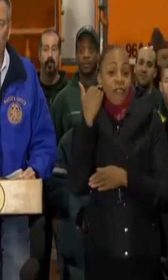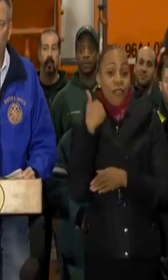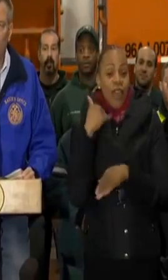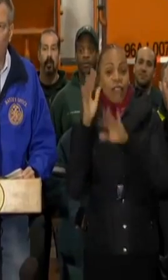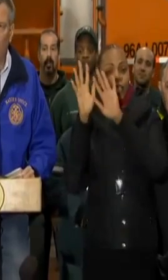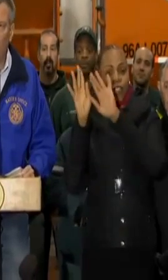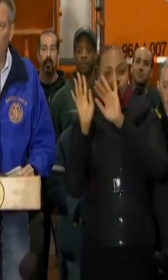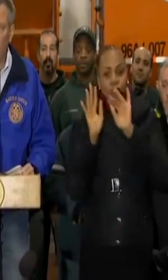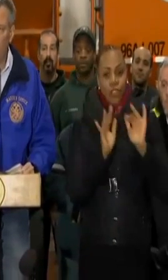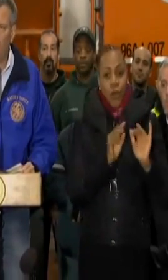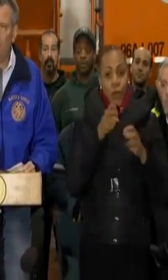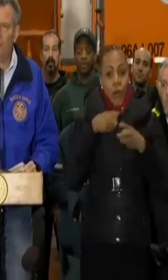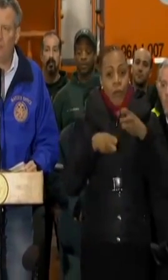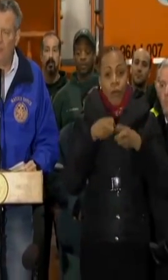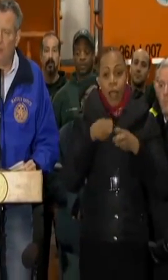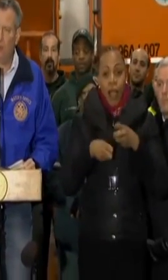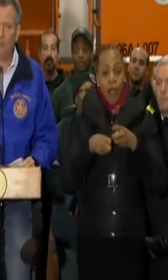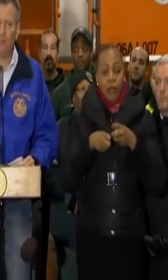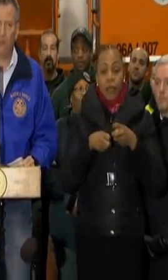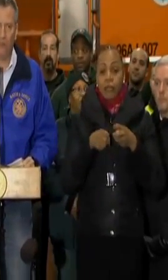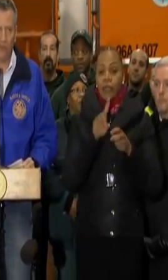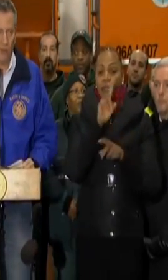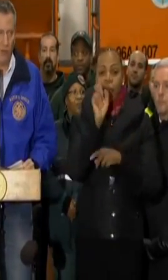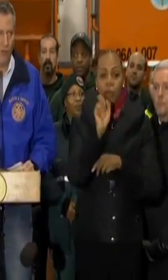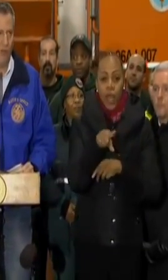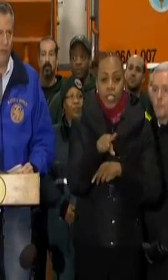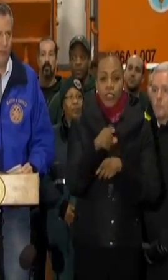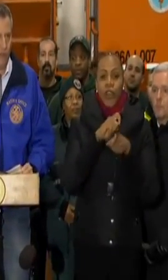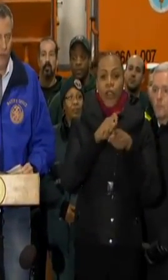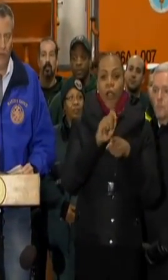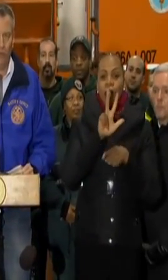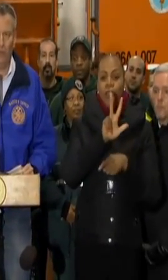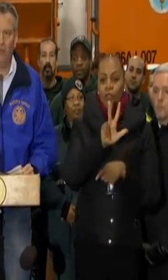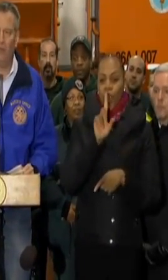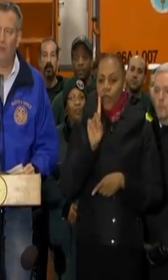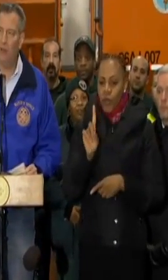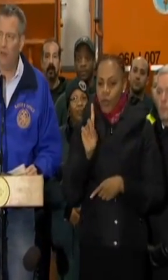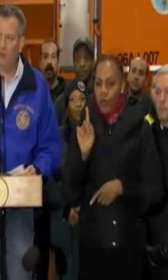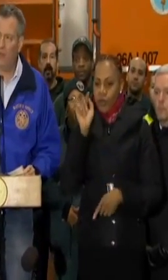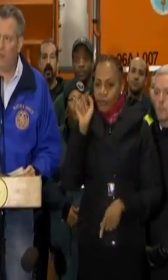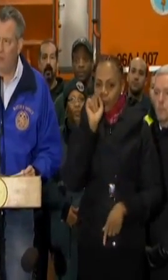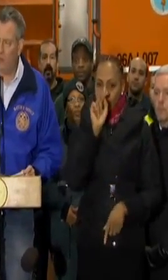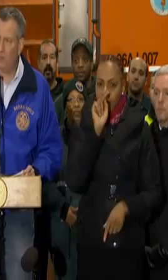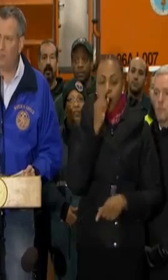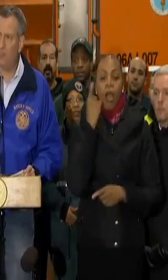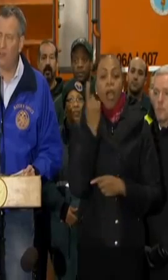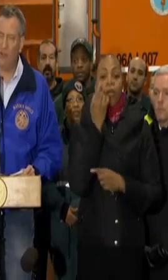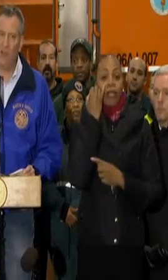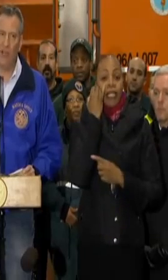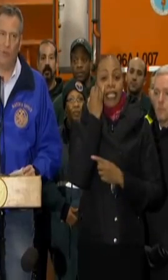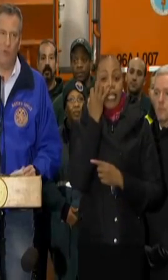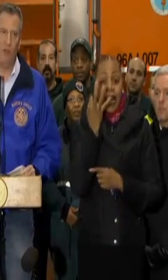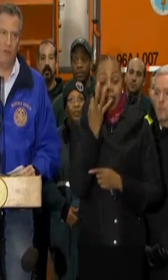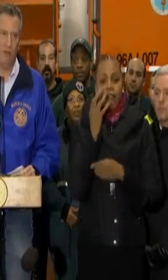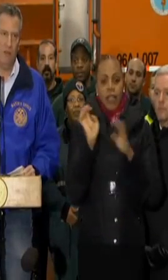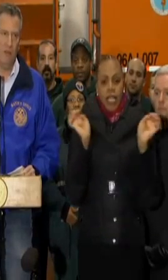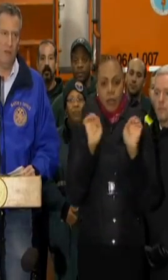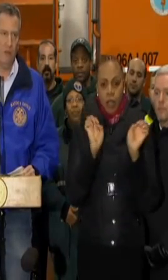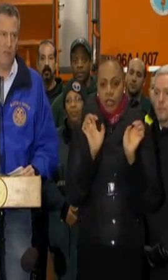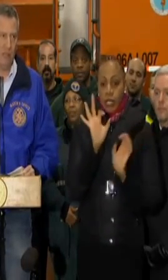snow problems, issues, inquiries, call 311. 311. Only in an emergency, call